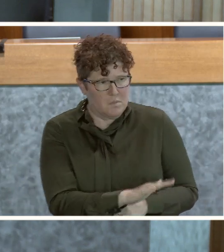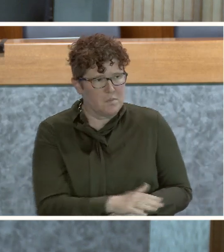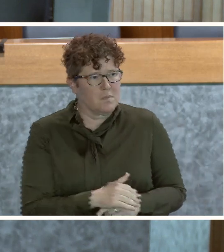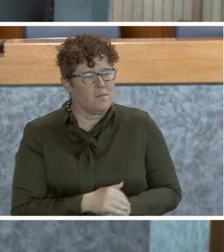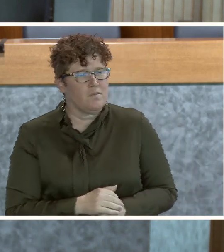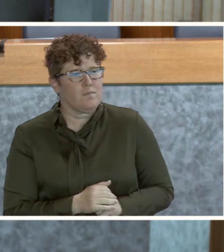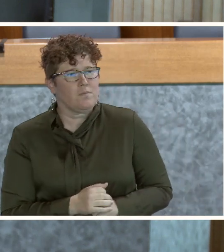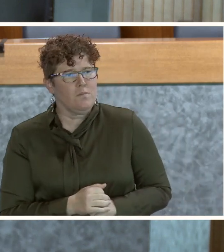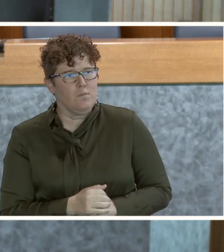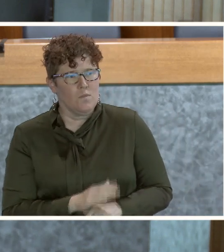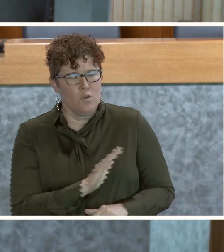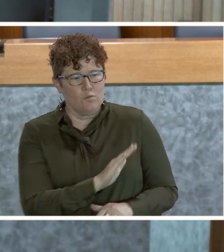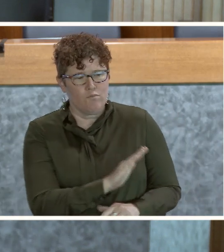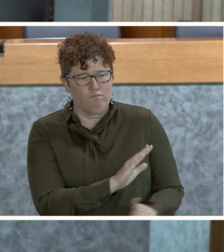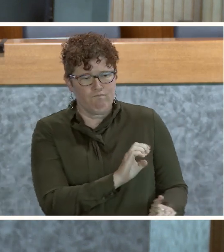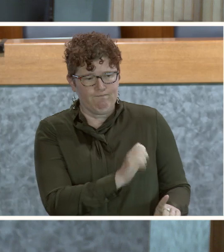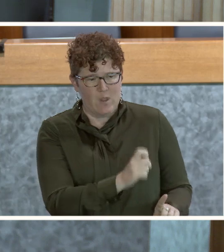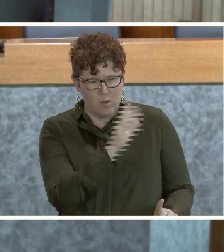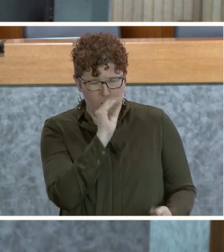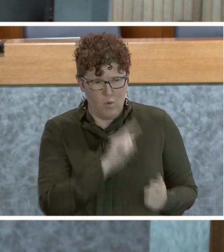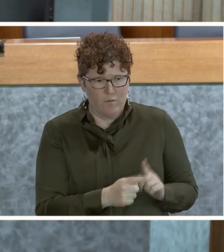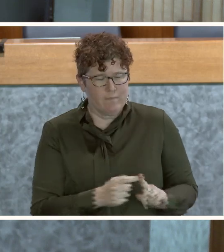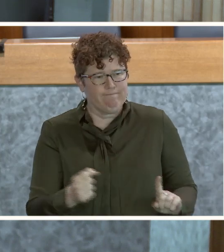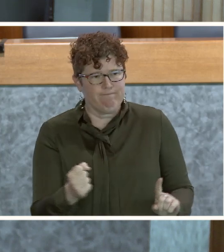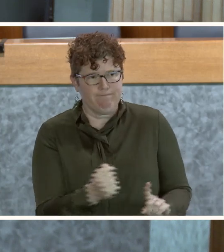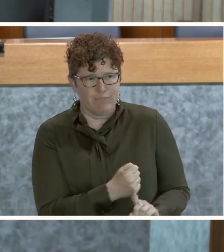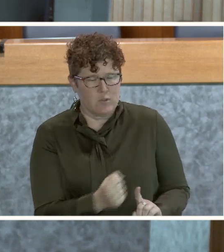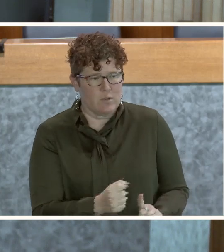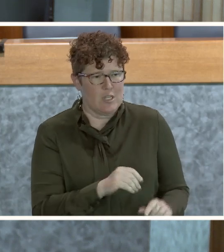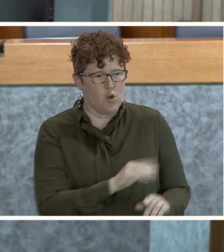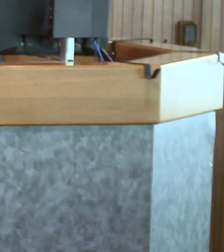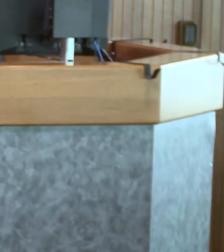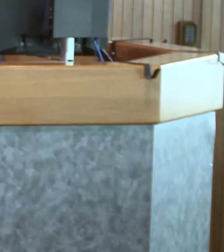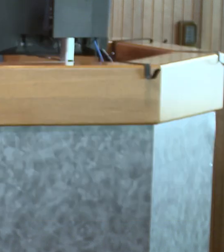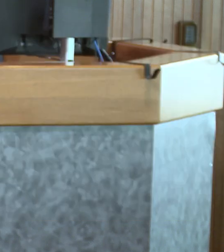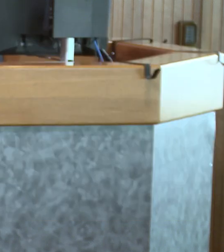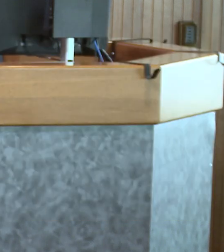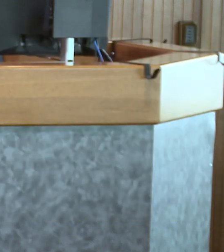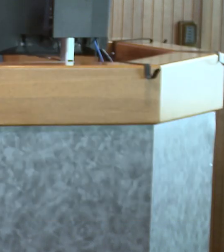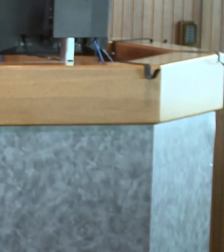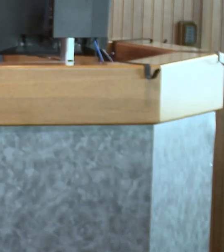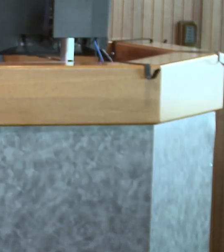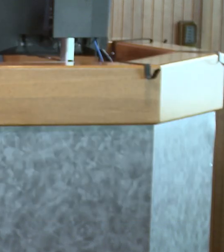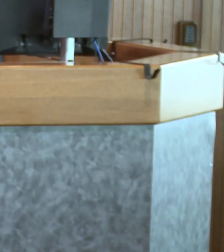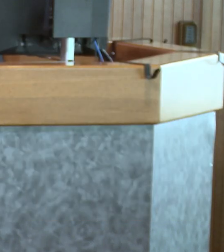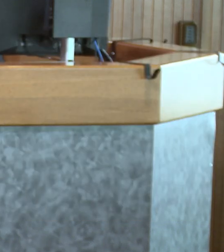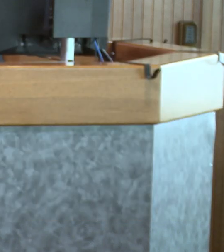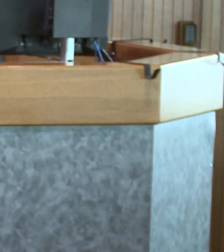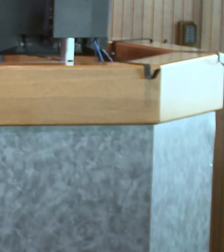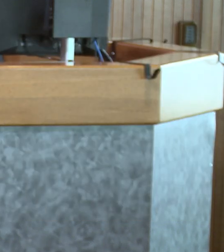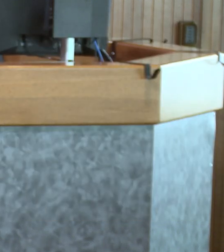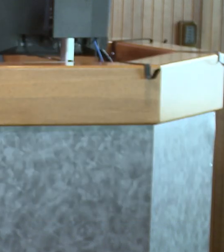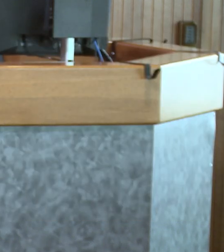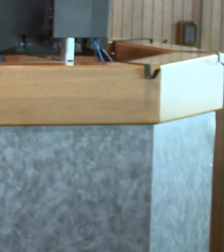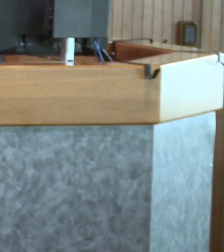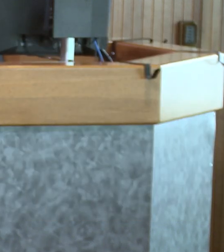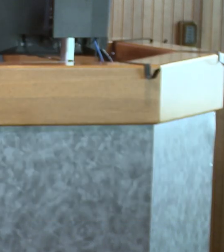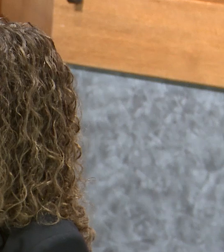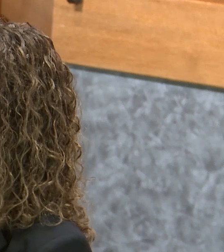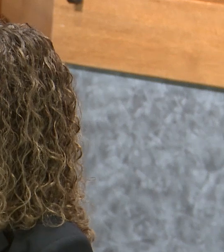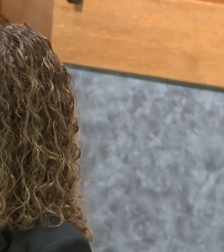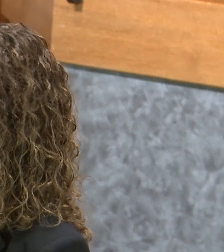who an ex-boyfriend attacked her in her parents' home, raped her. He was arrested.